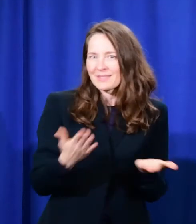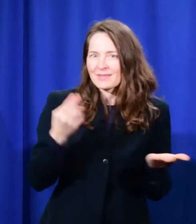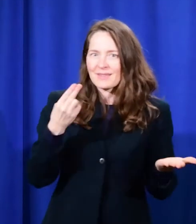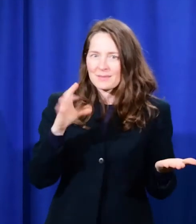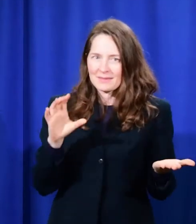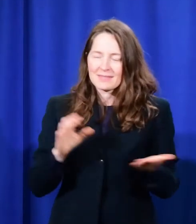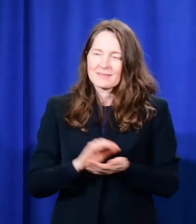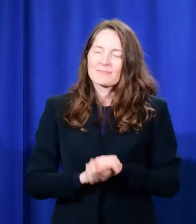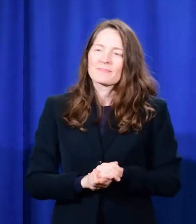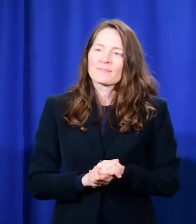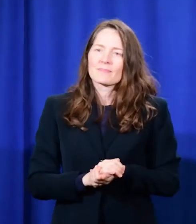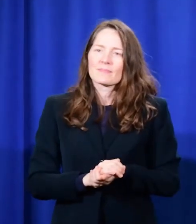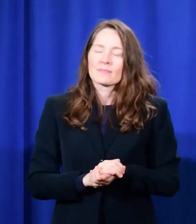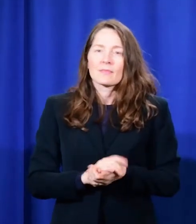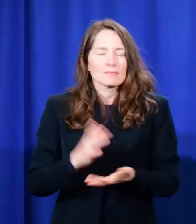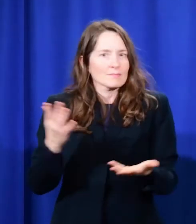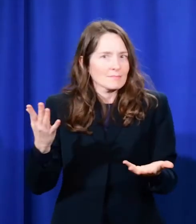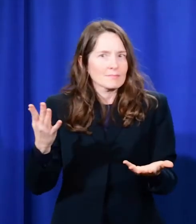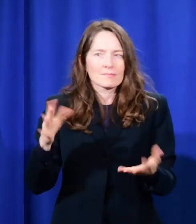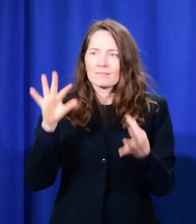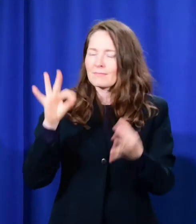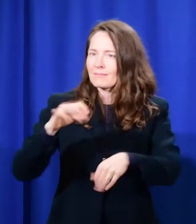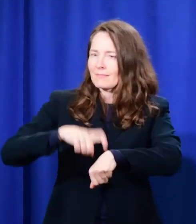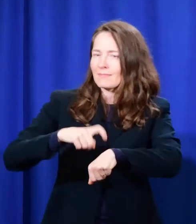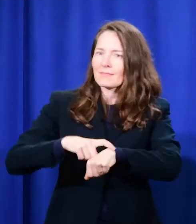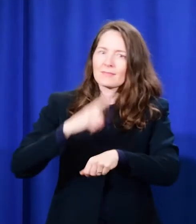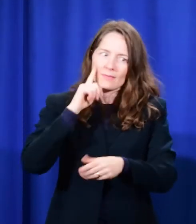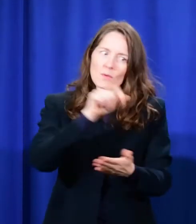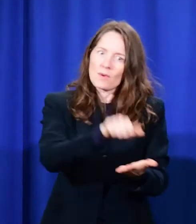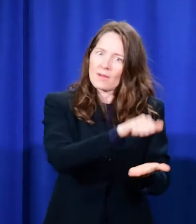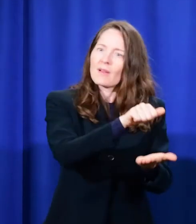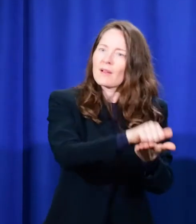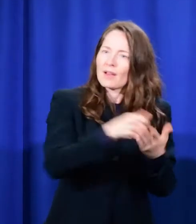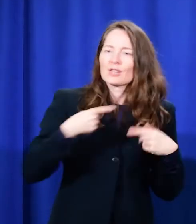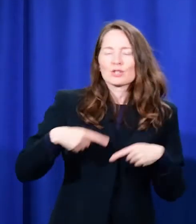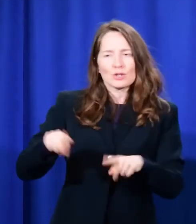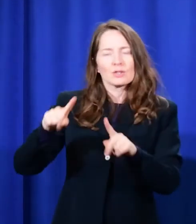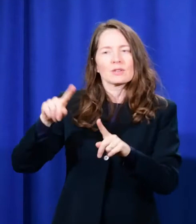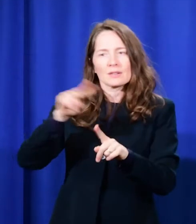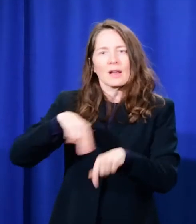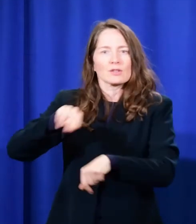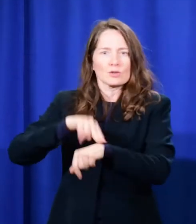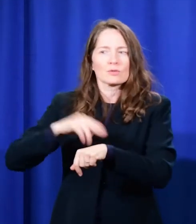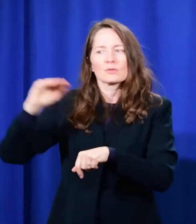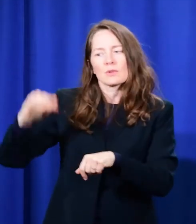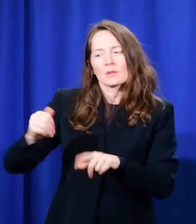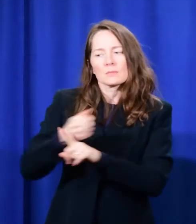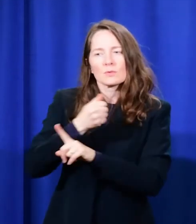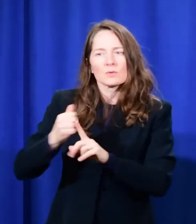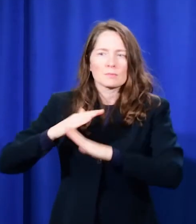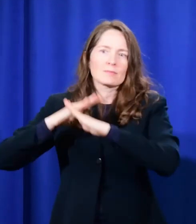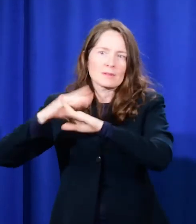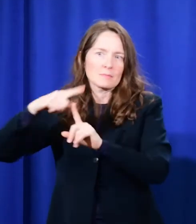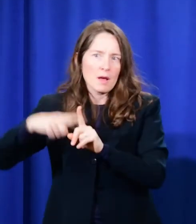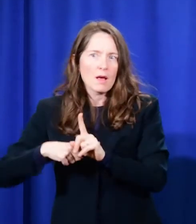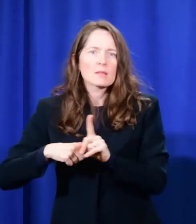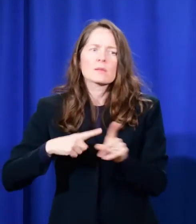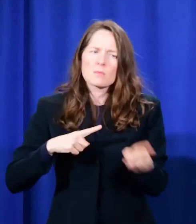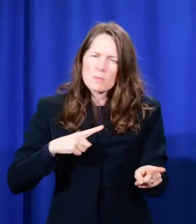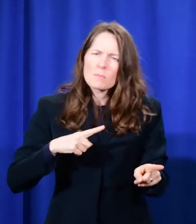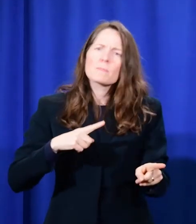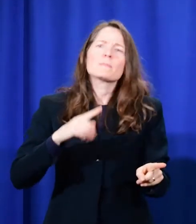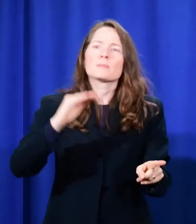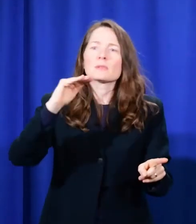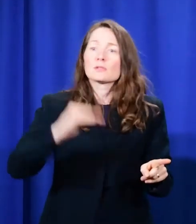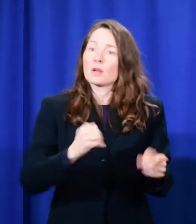And it's certainly appropriate during National Child Abuse Prevention Month. The Howard County CAC is truly a model for other jurisdictions around the